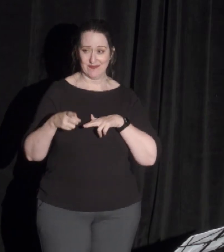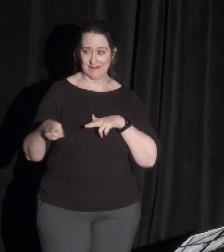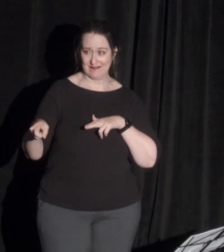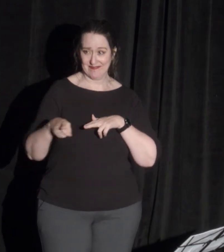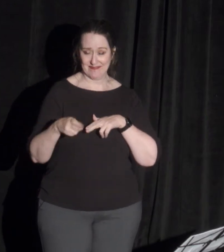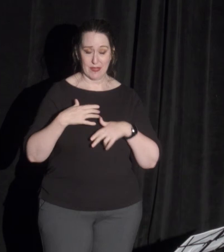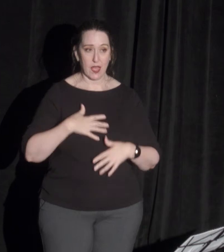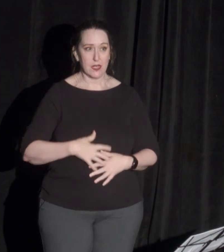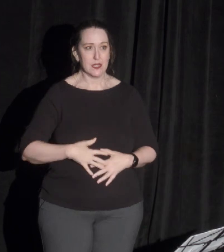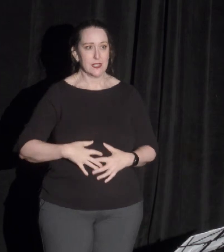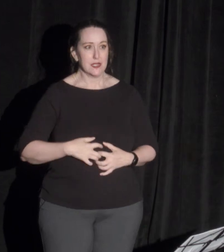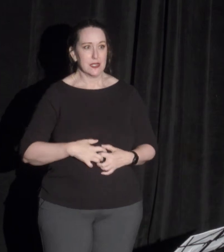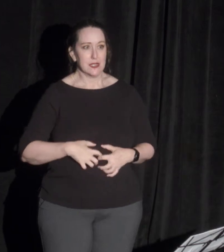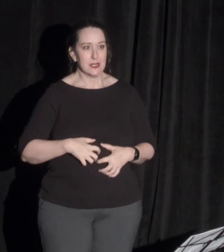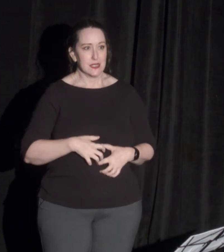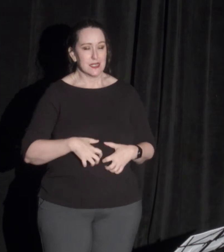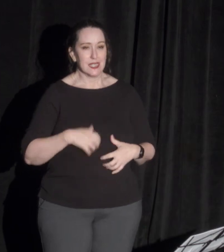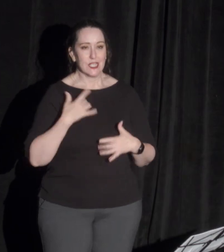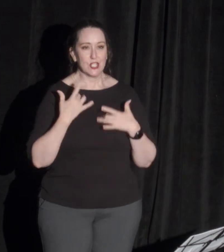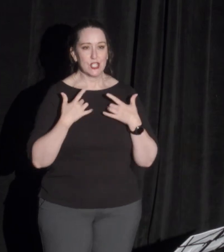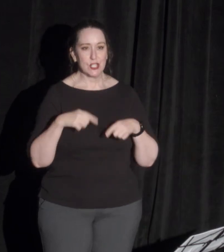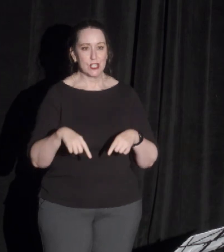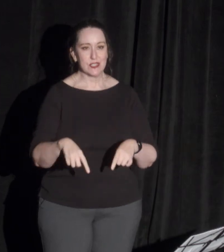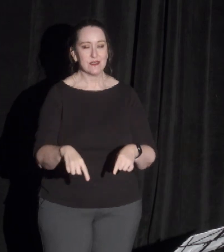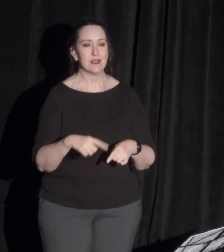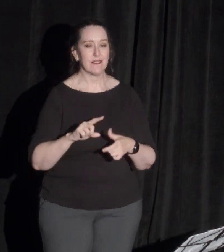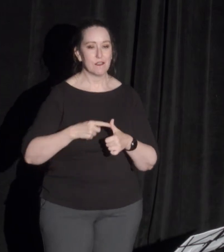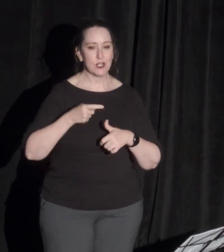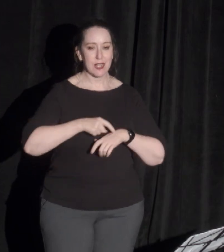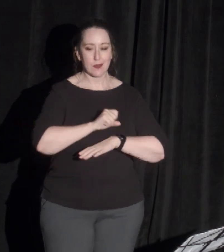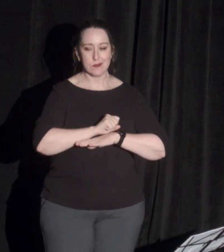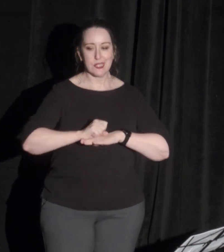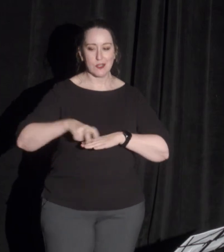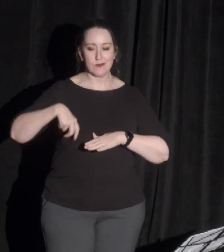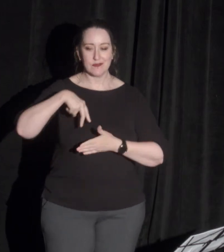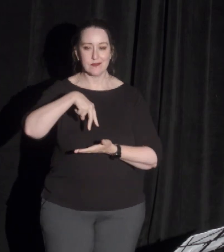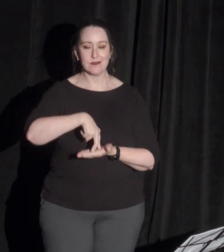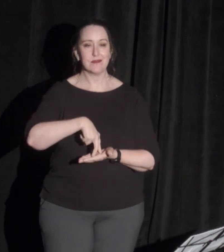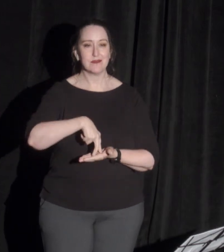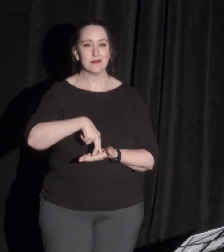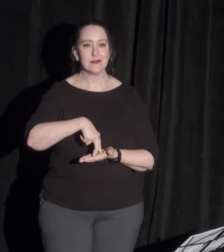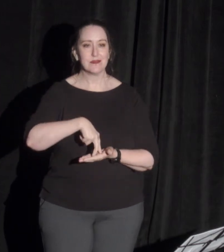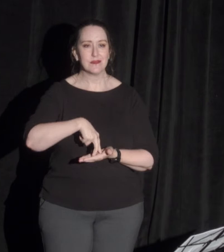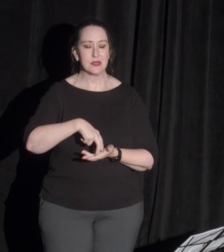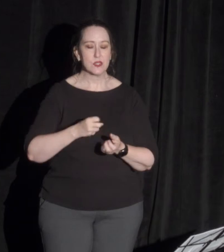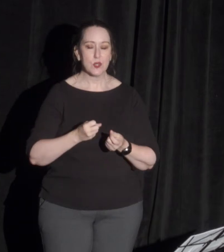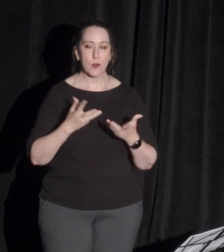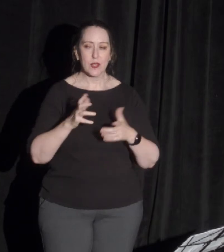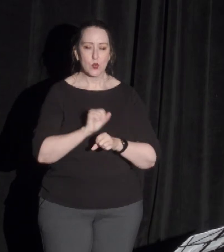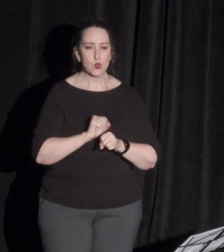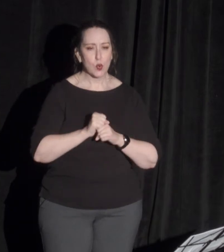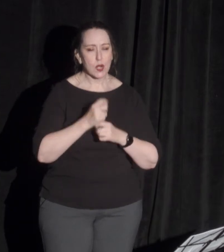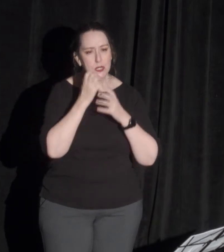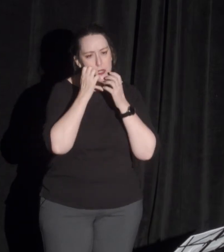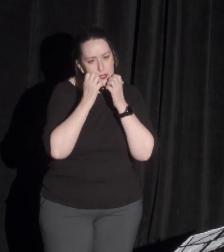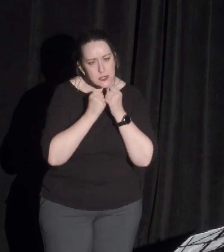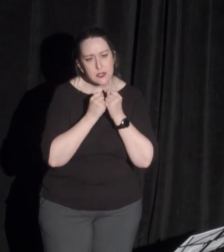stomach in knots. But this is my first time up on this stage. So much of the work I value most in this world,